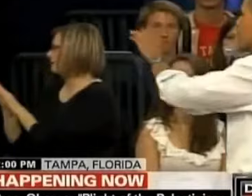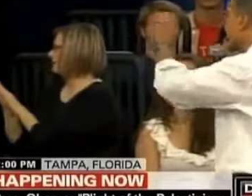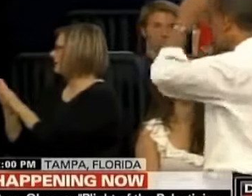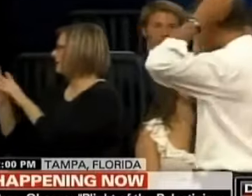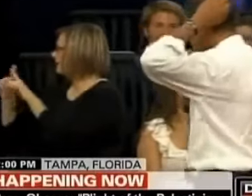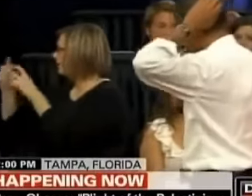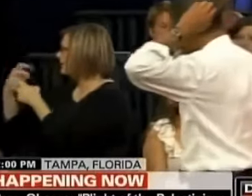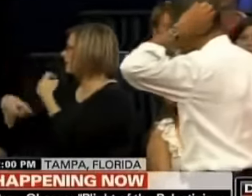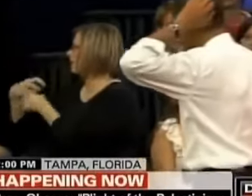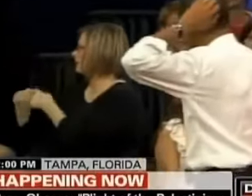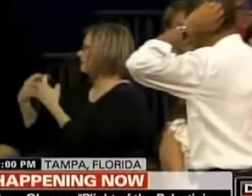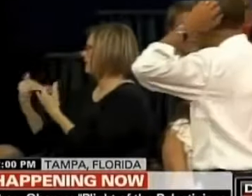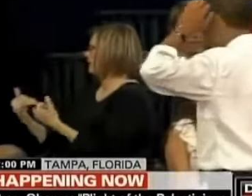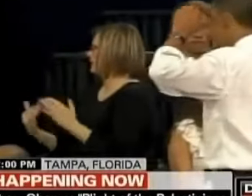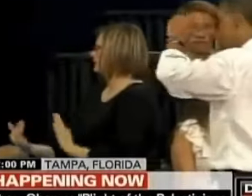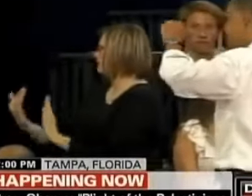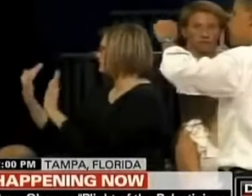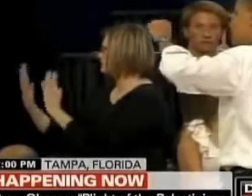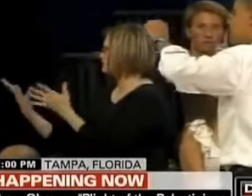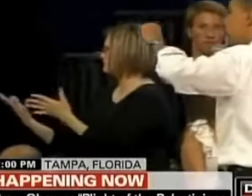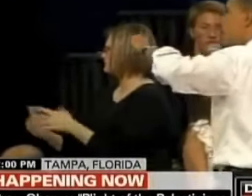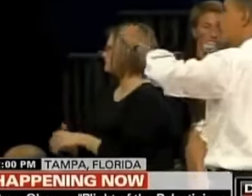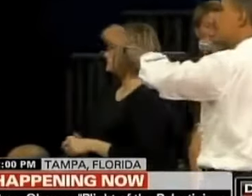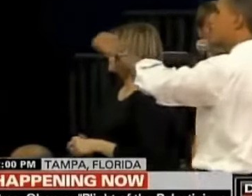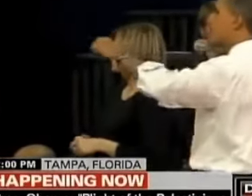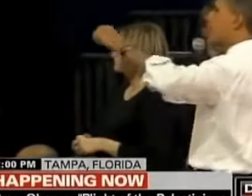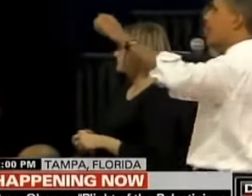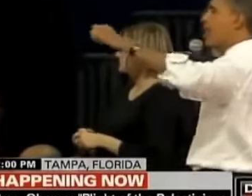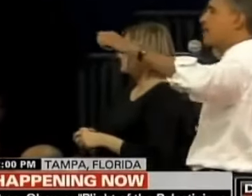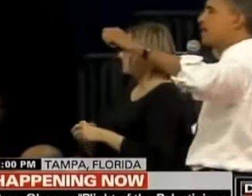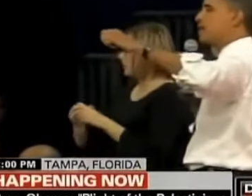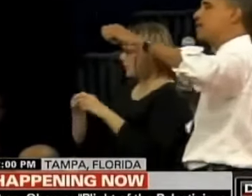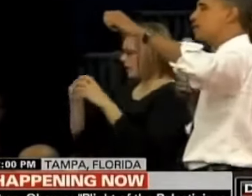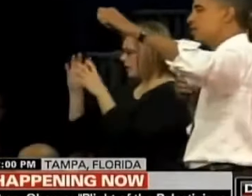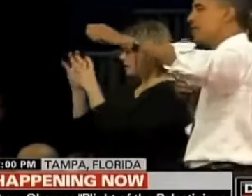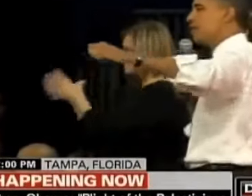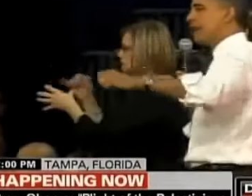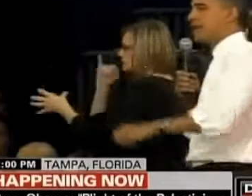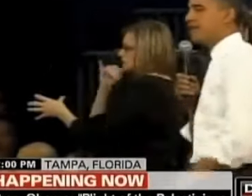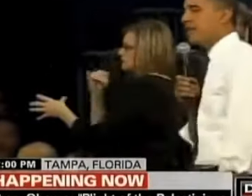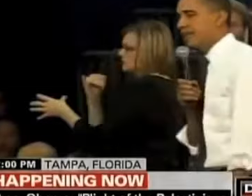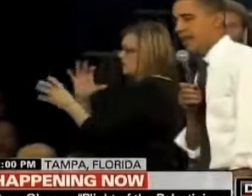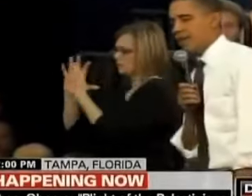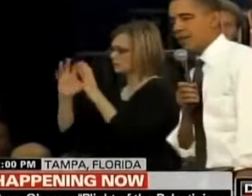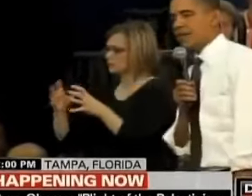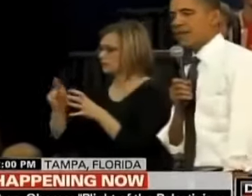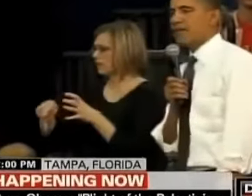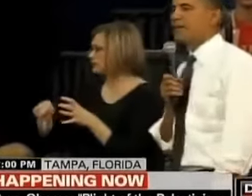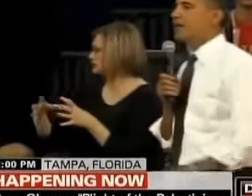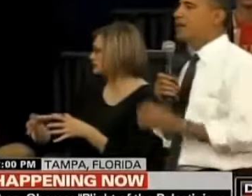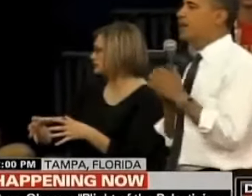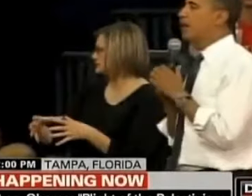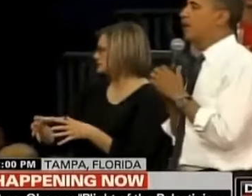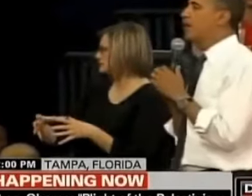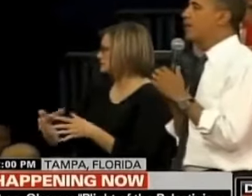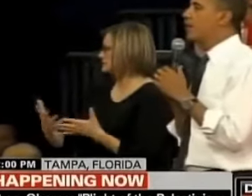we're confronting right now, is that both in Israel and within the Palestinian territories,